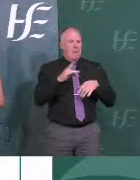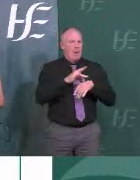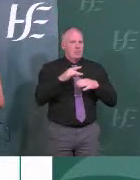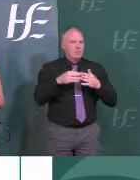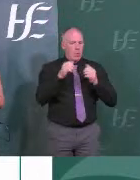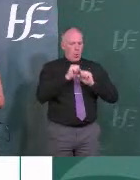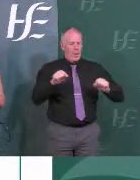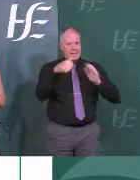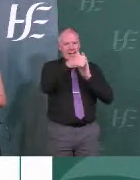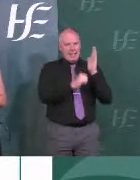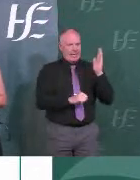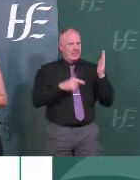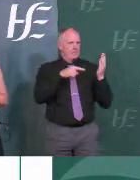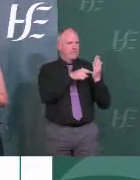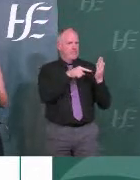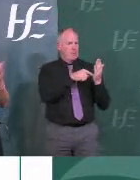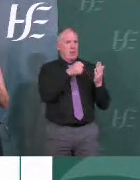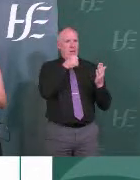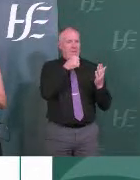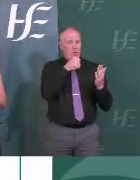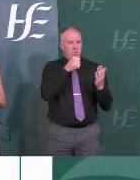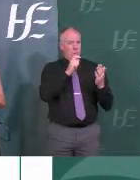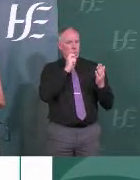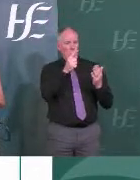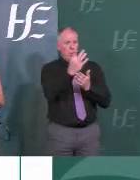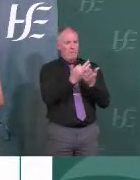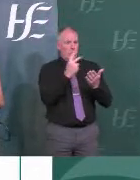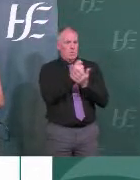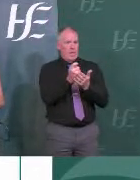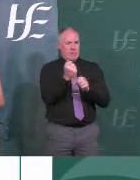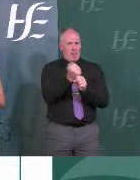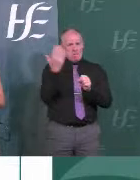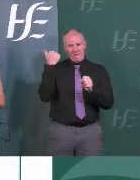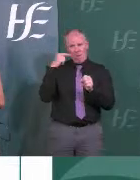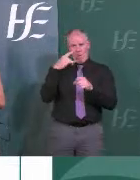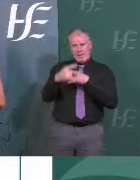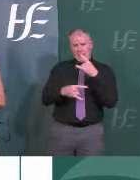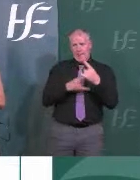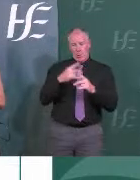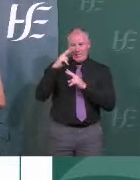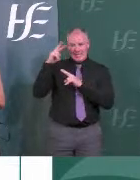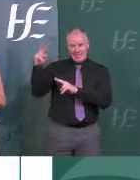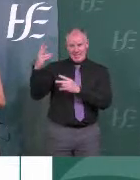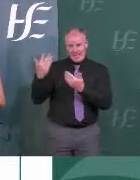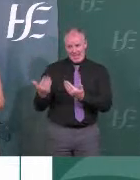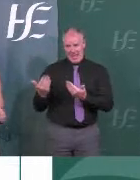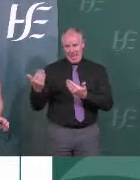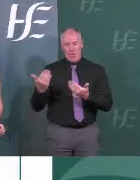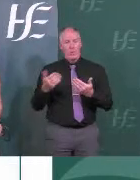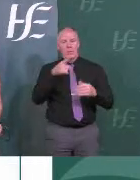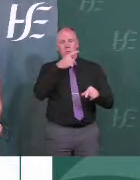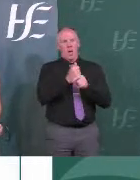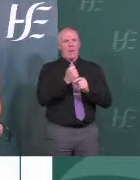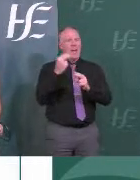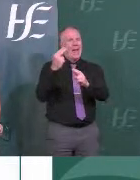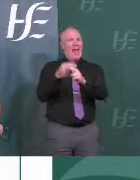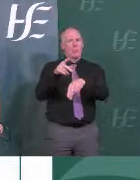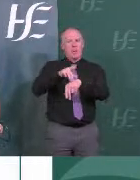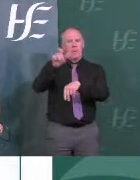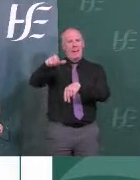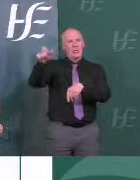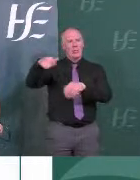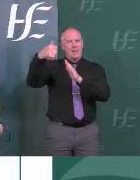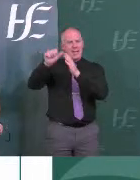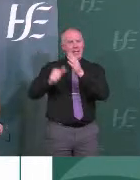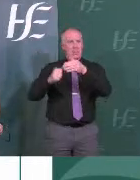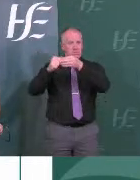of our waiting list, this is something that we had presented a few times before in where we're at. And you can see here in relation to our outpatient waiting list,